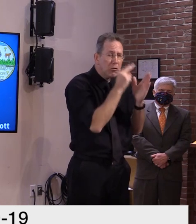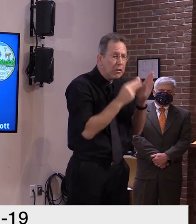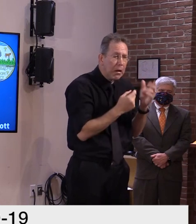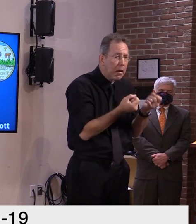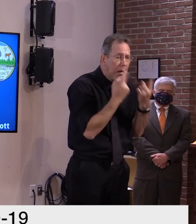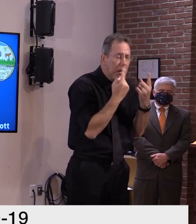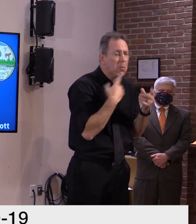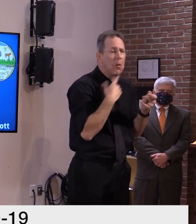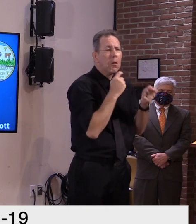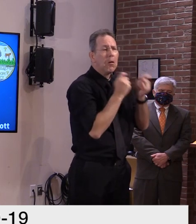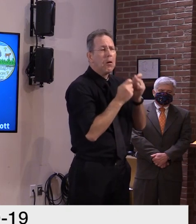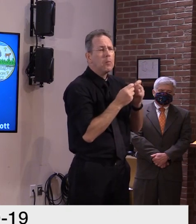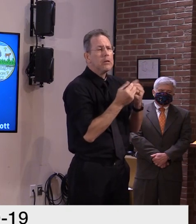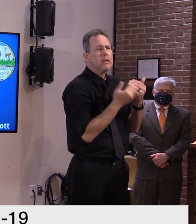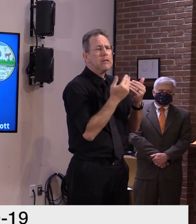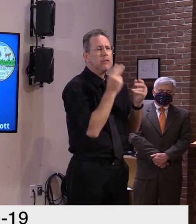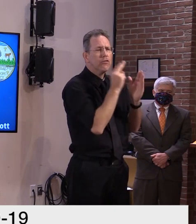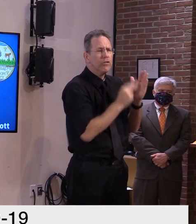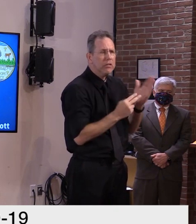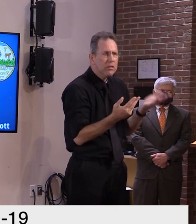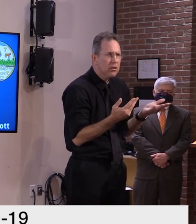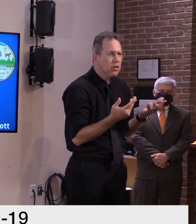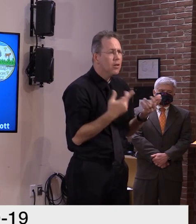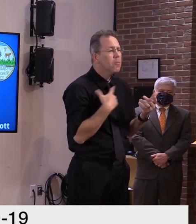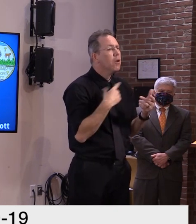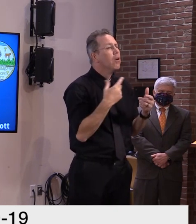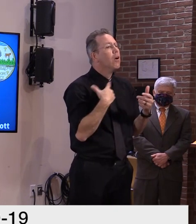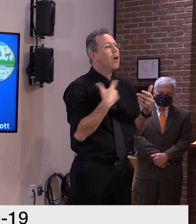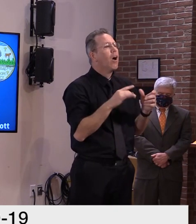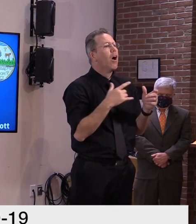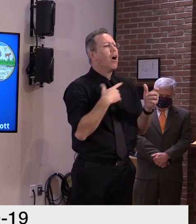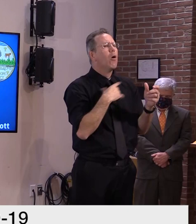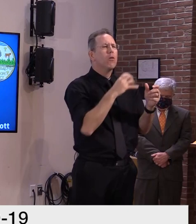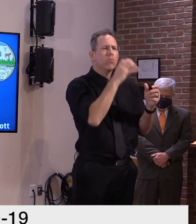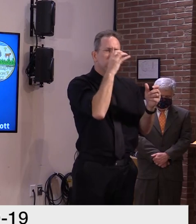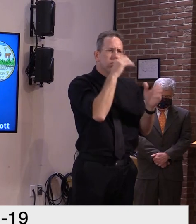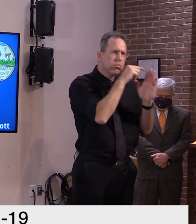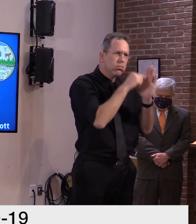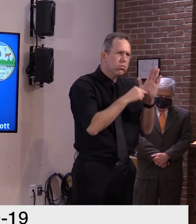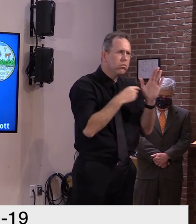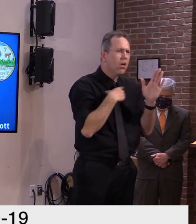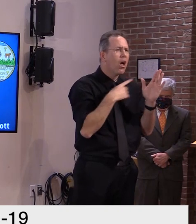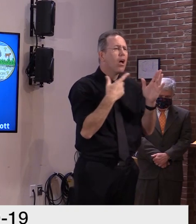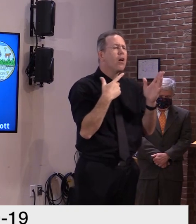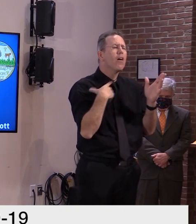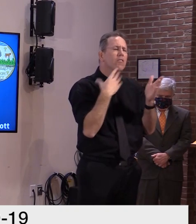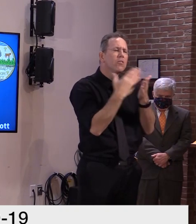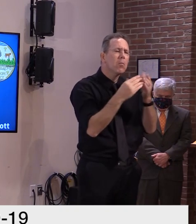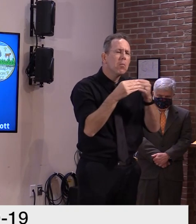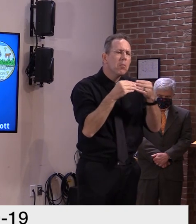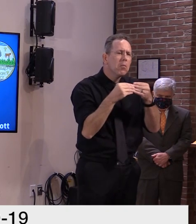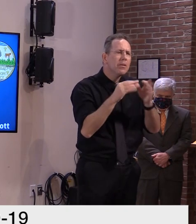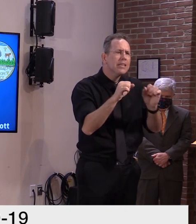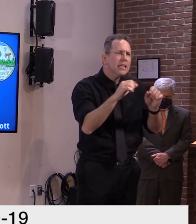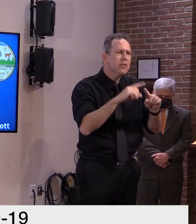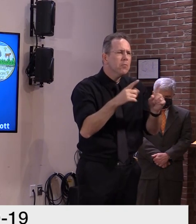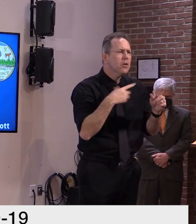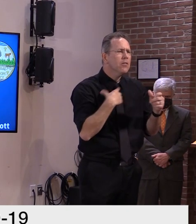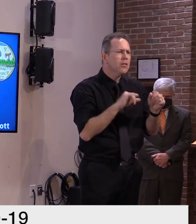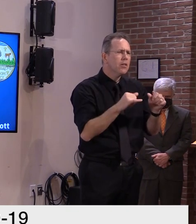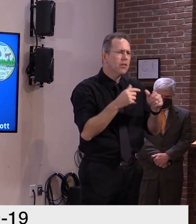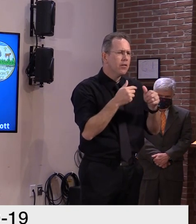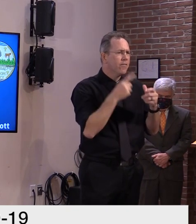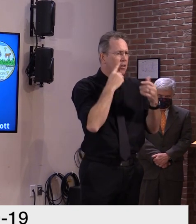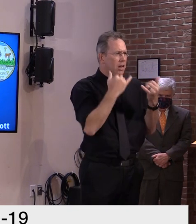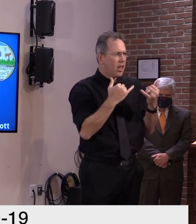better, perhaps our guidance will get more relaxed. But right now, where we are today, given the state of the virus, this is the safest way for us to open